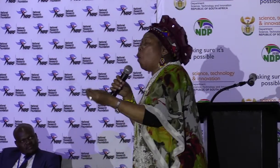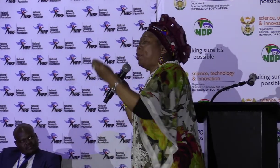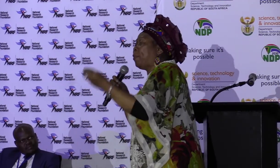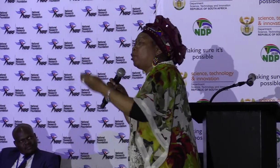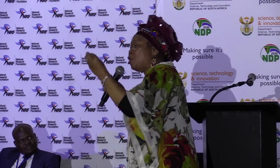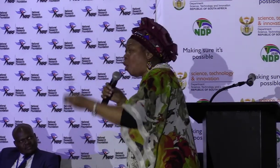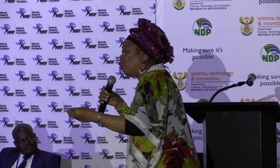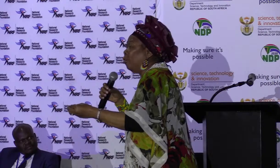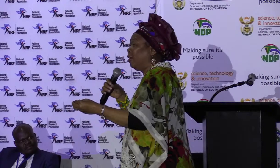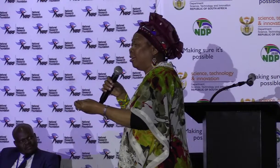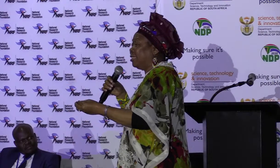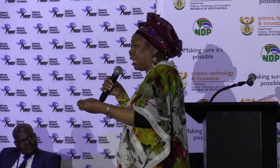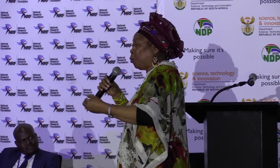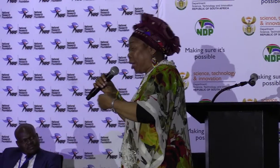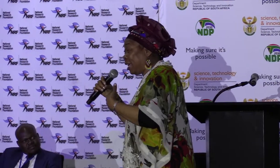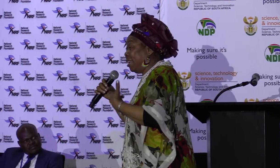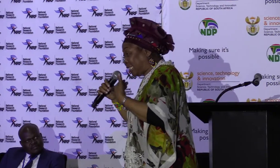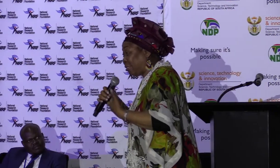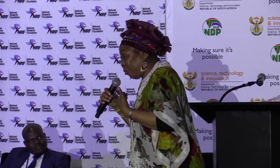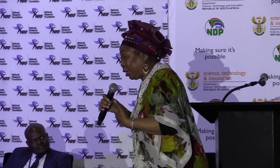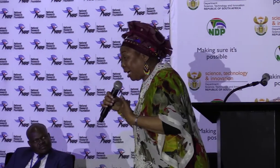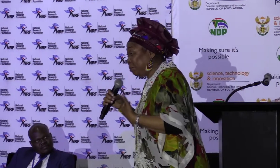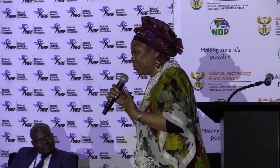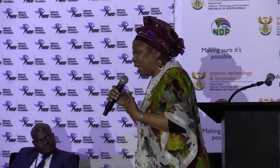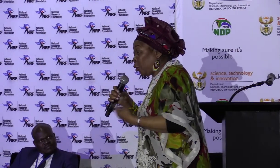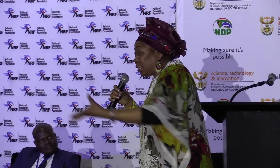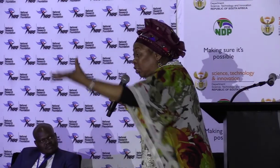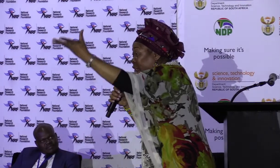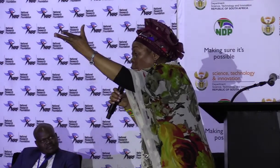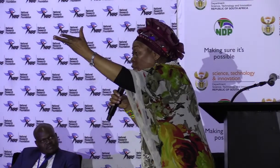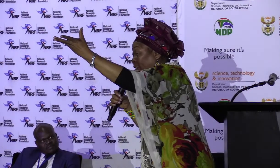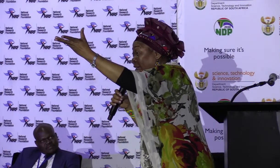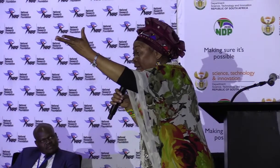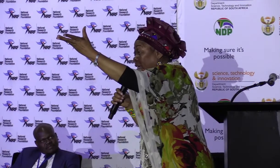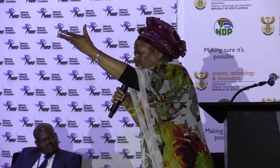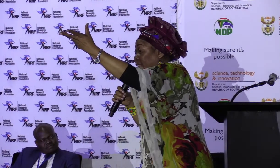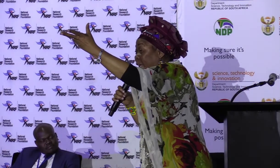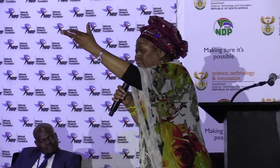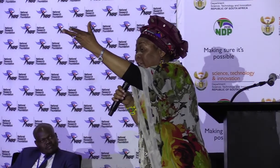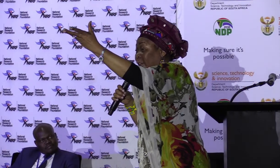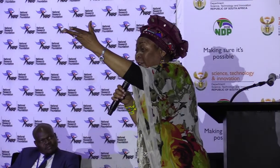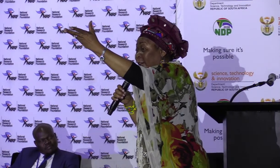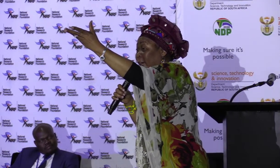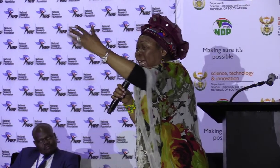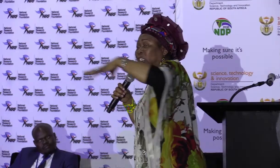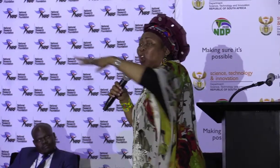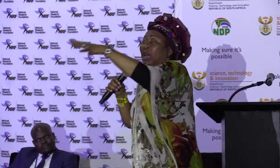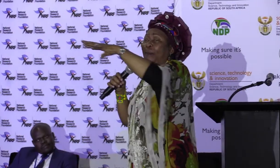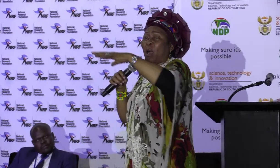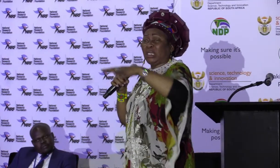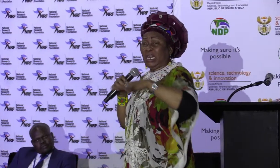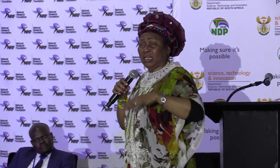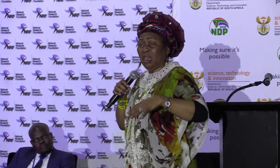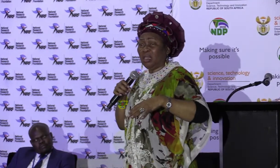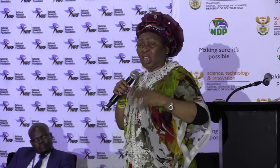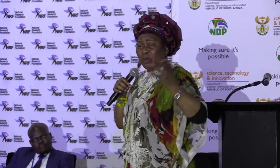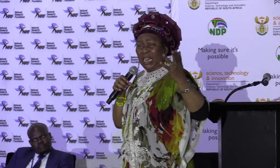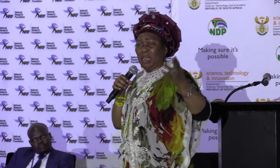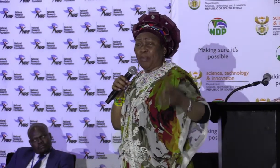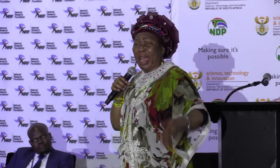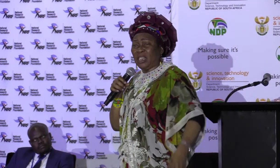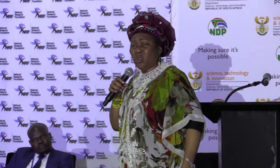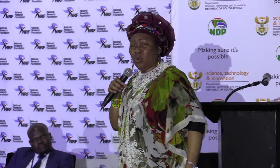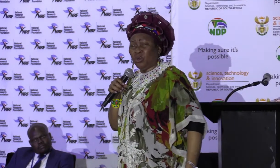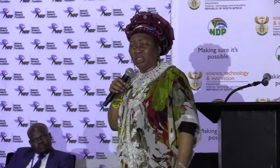how few people know that we in South Africa have got this resource in Sutherland. Let's talk about it.